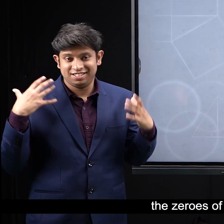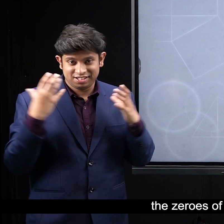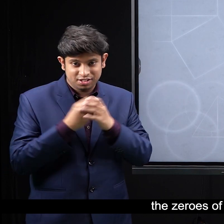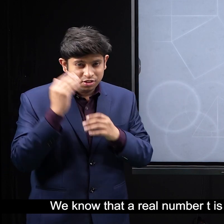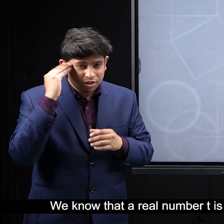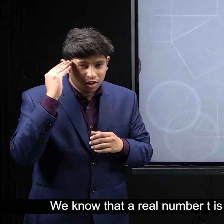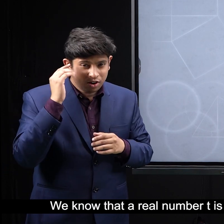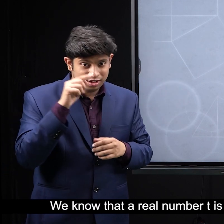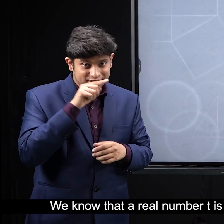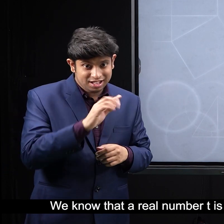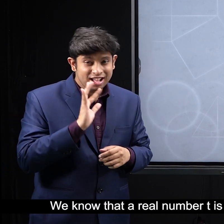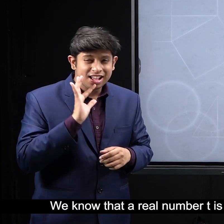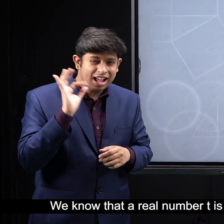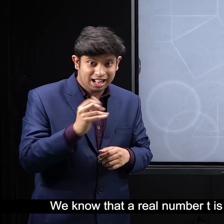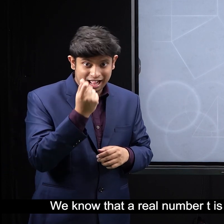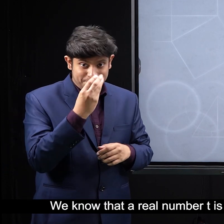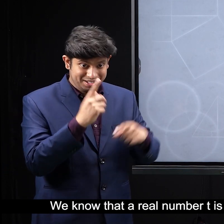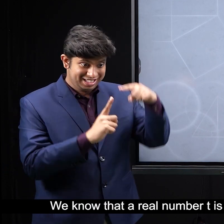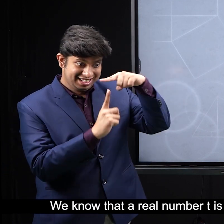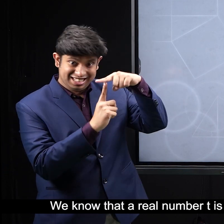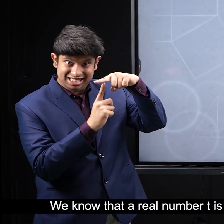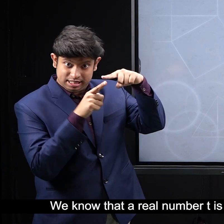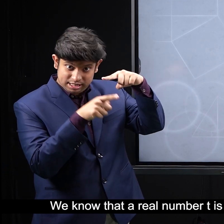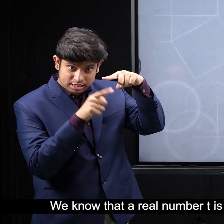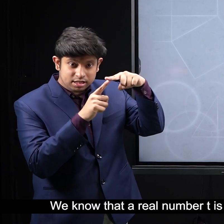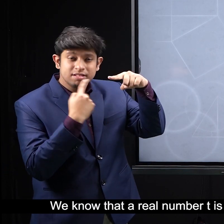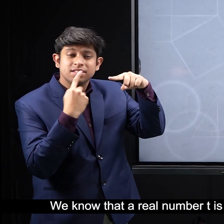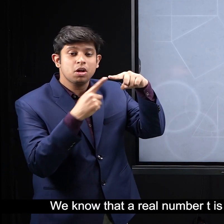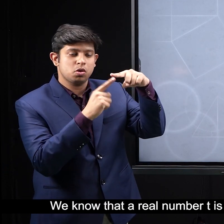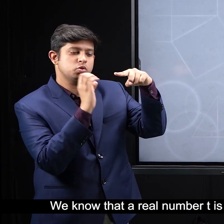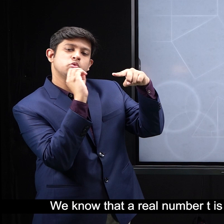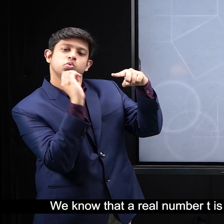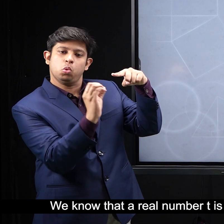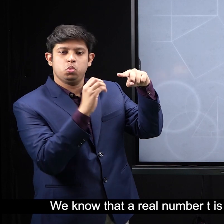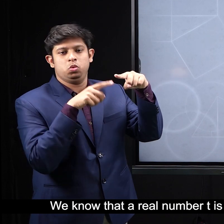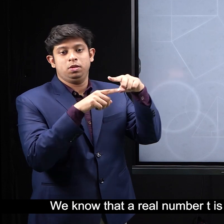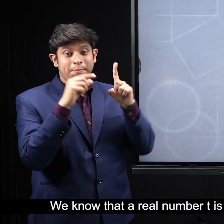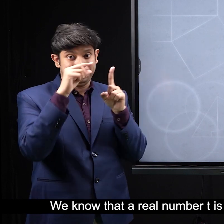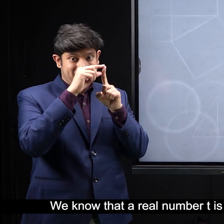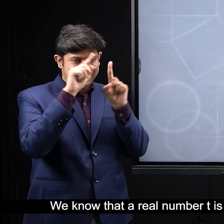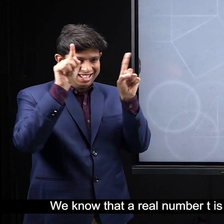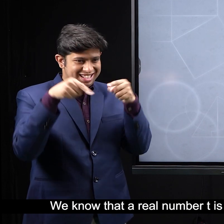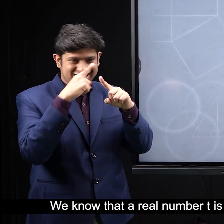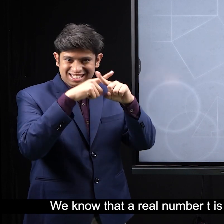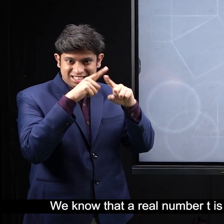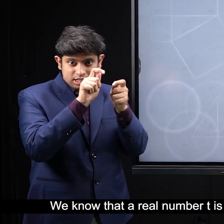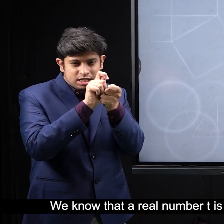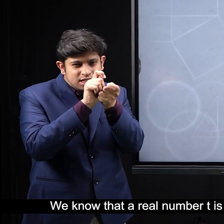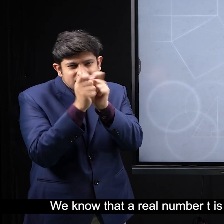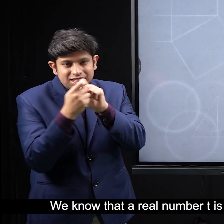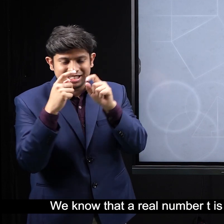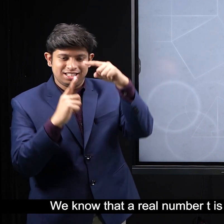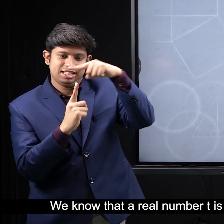We know that a real number t is said to be 0 of the polynomial p of x when p of t is equal to 0.